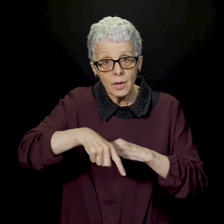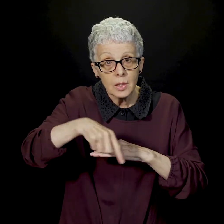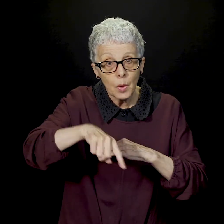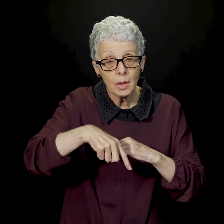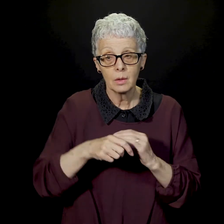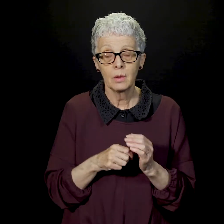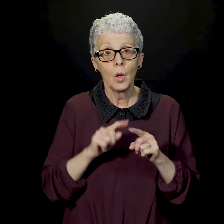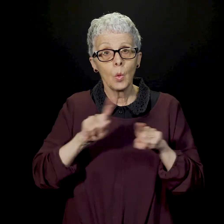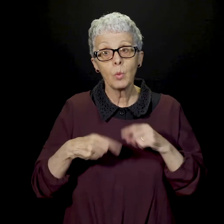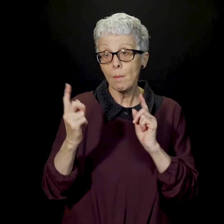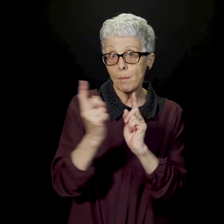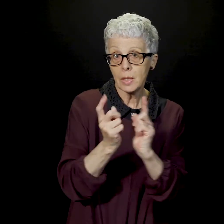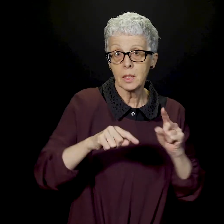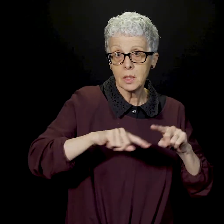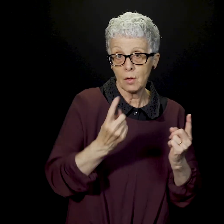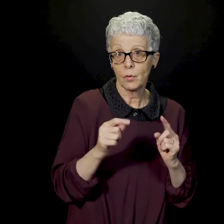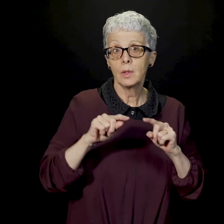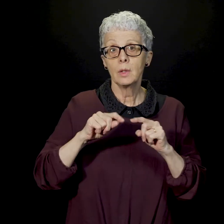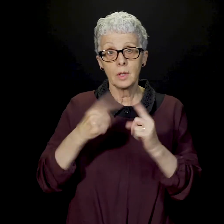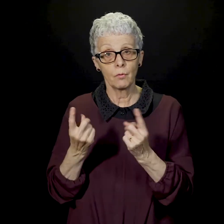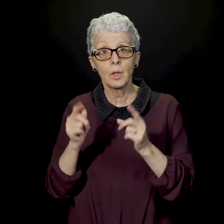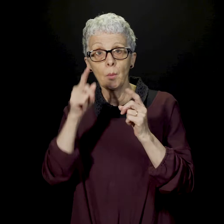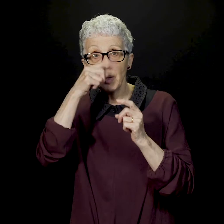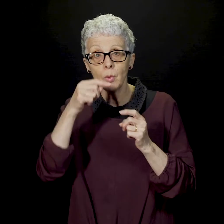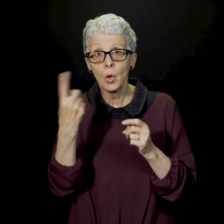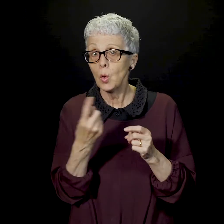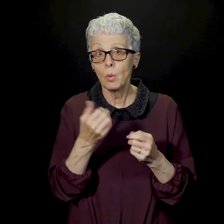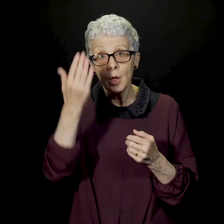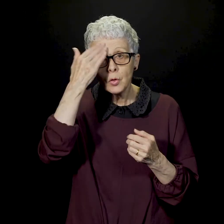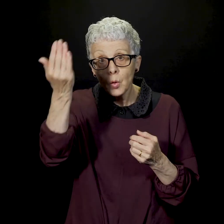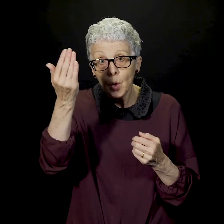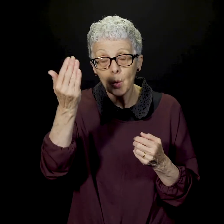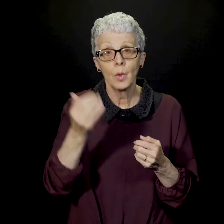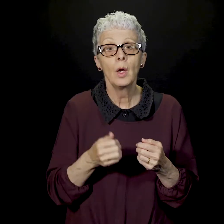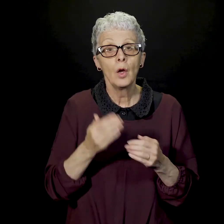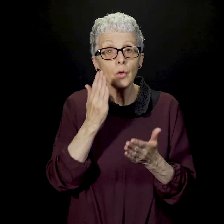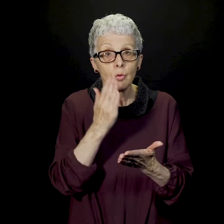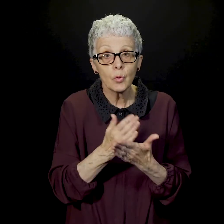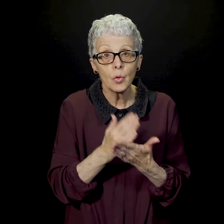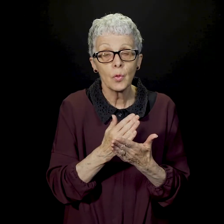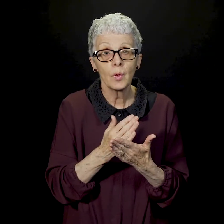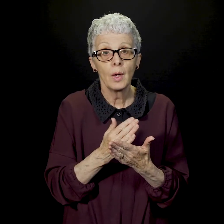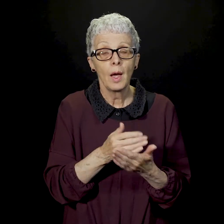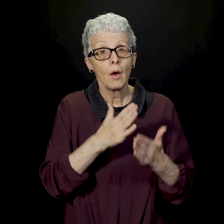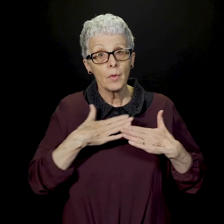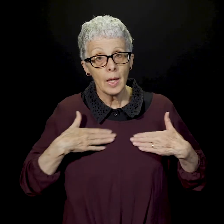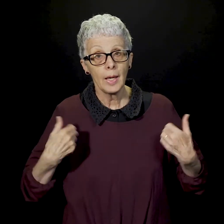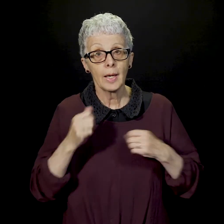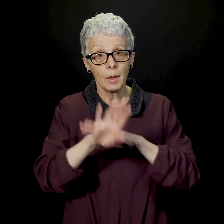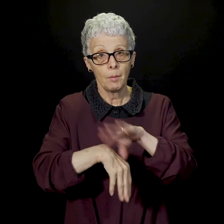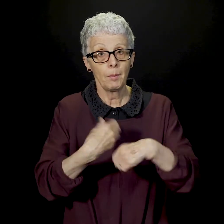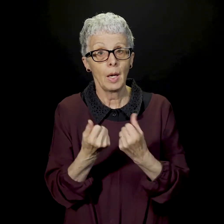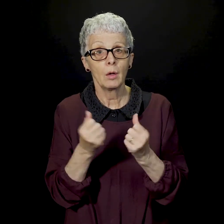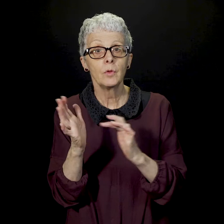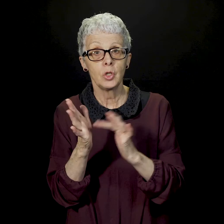rub shoulders with people that don't know the truth and the beauty and the relevance of the healing power of Jesus